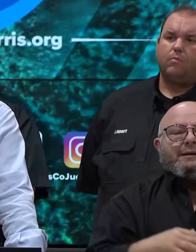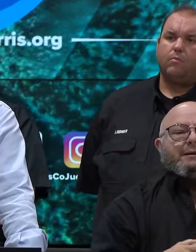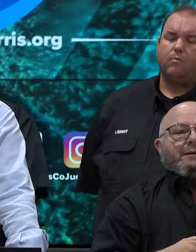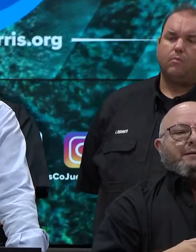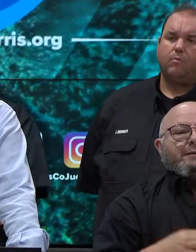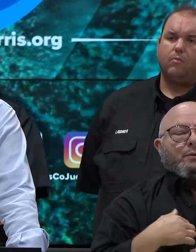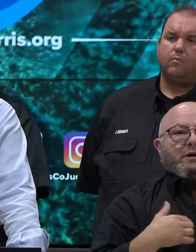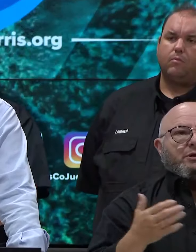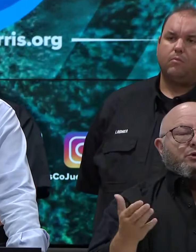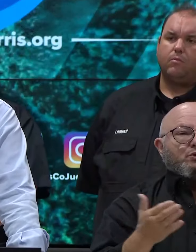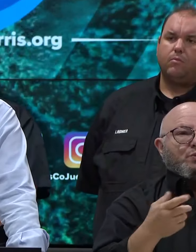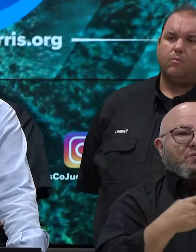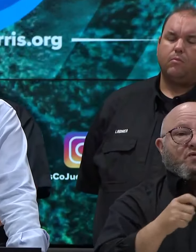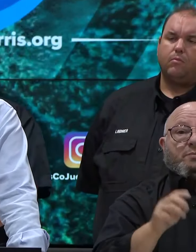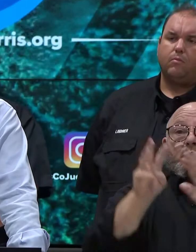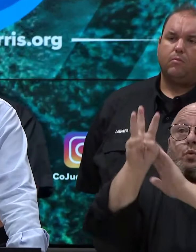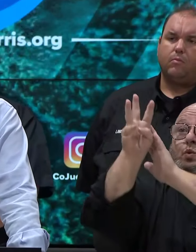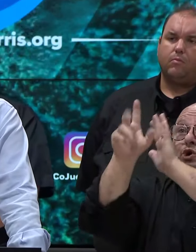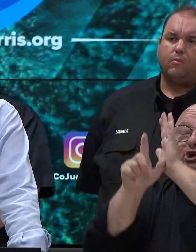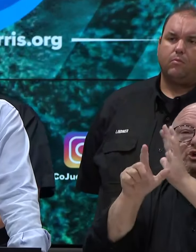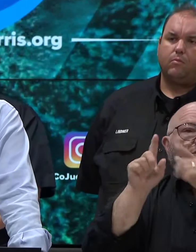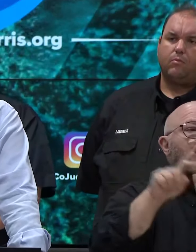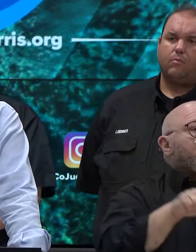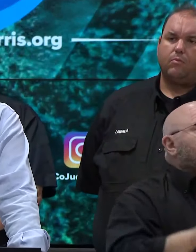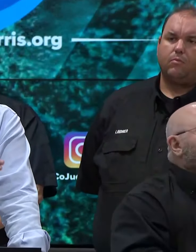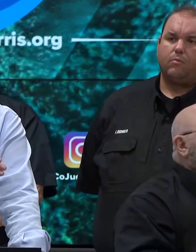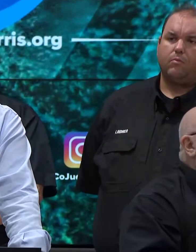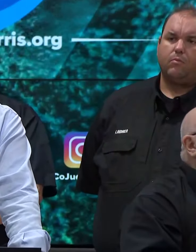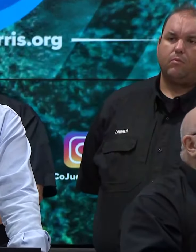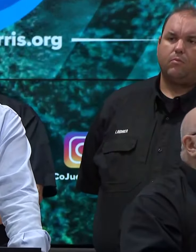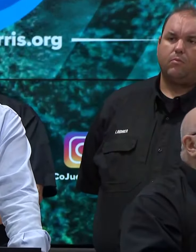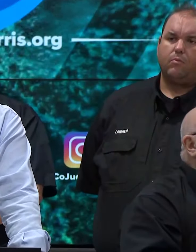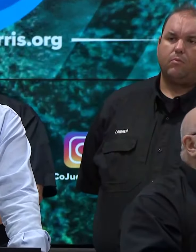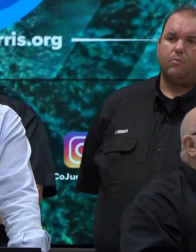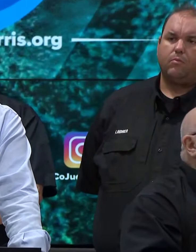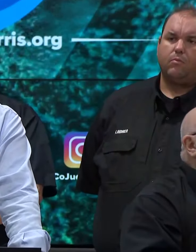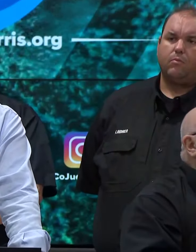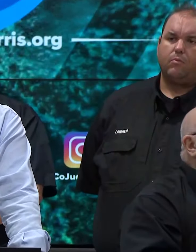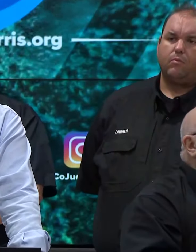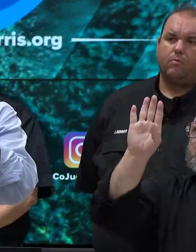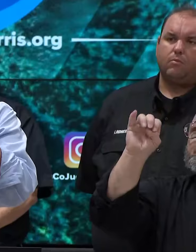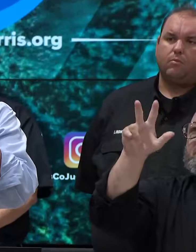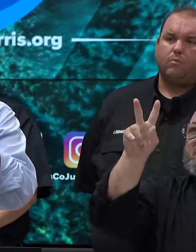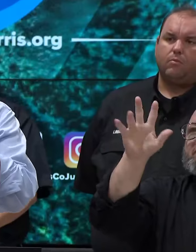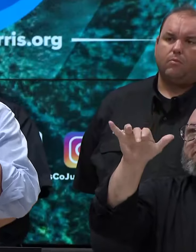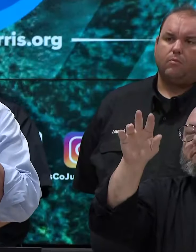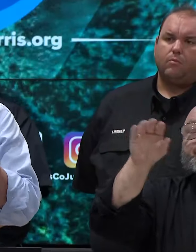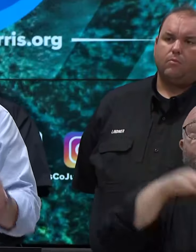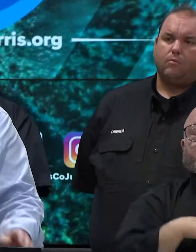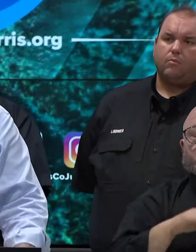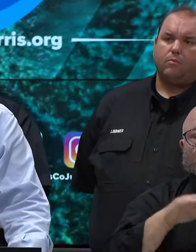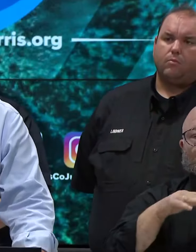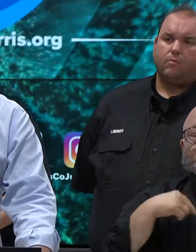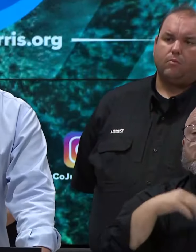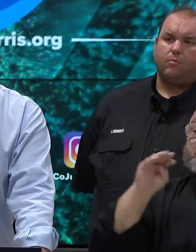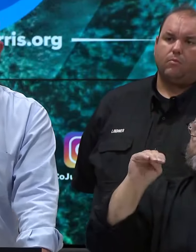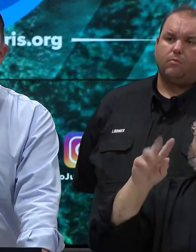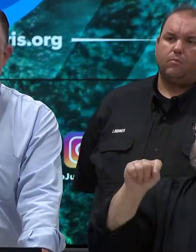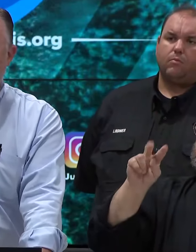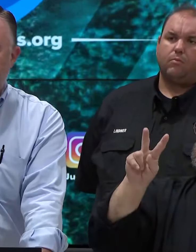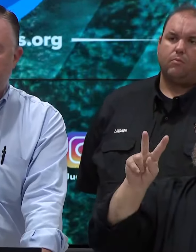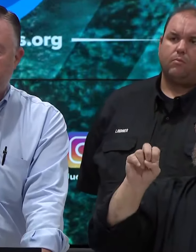we serve from the Woodlands to Galveston and Mount Bellevue to Sealy. So it's going to be a system-wide restoration